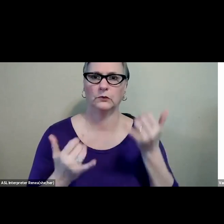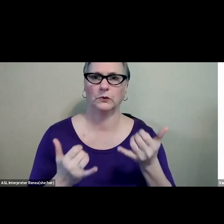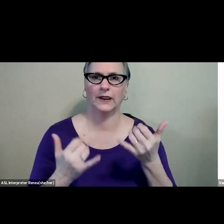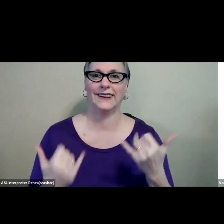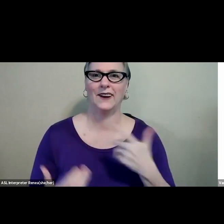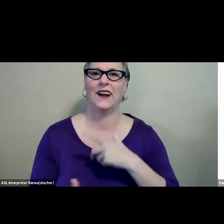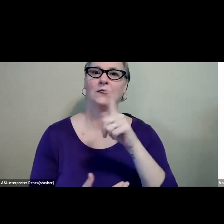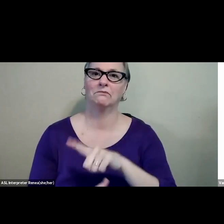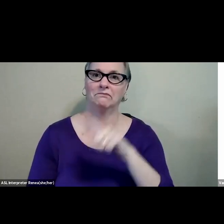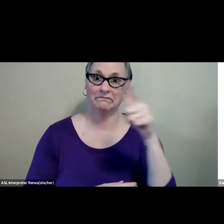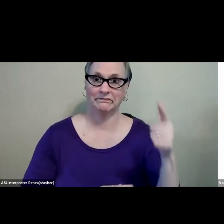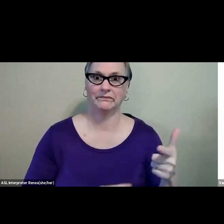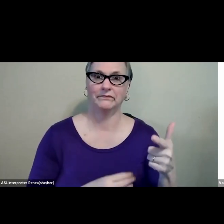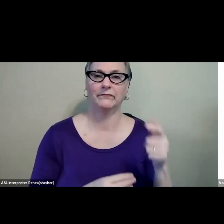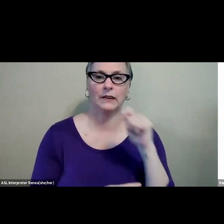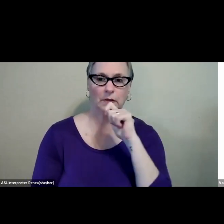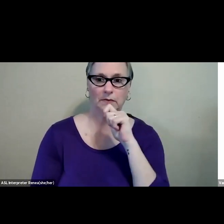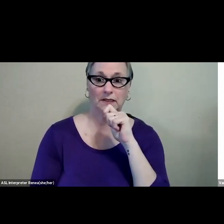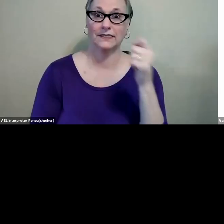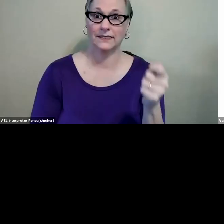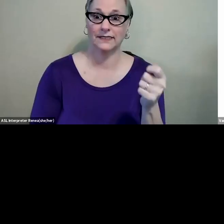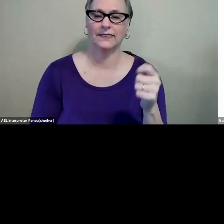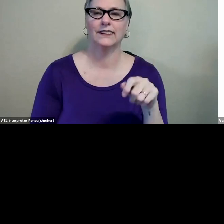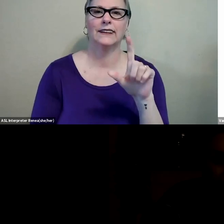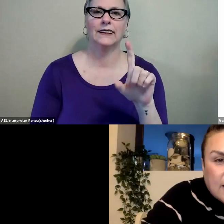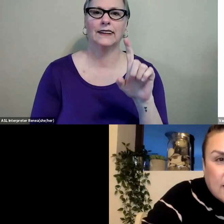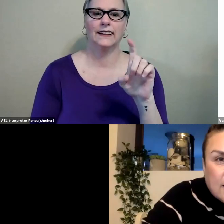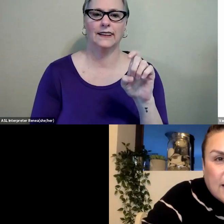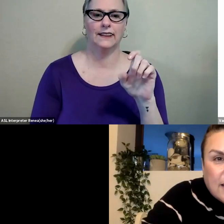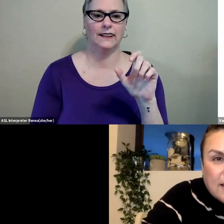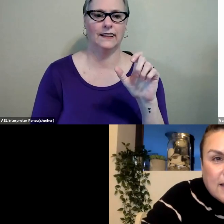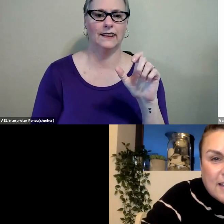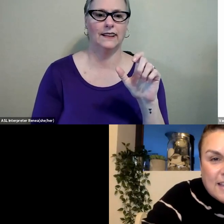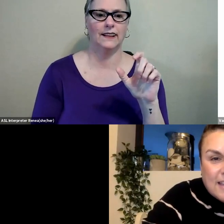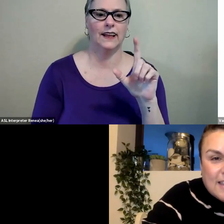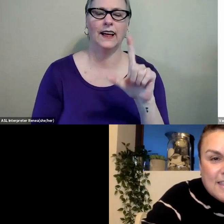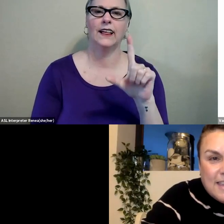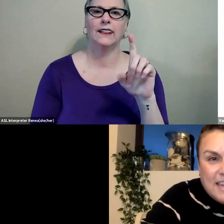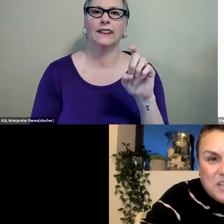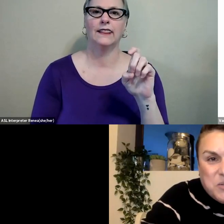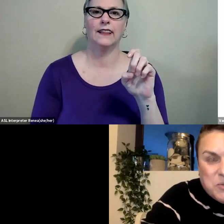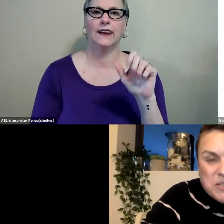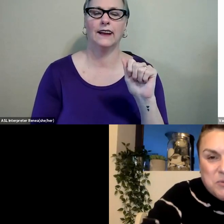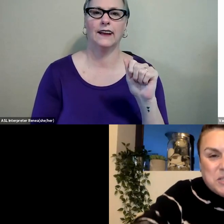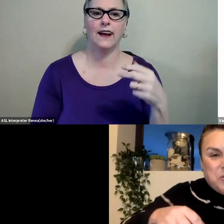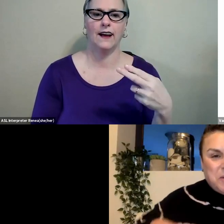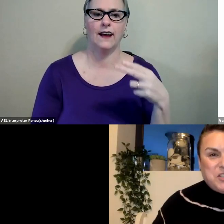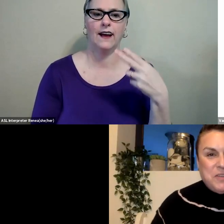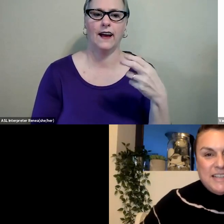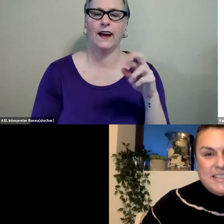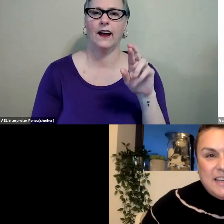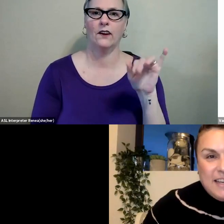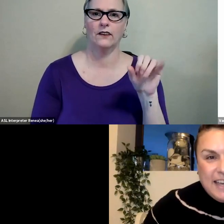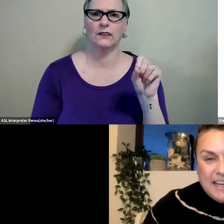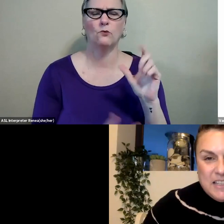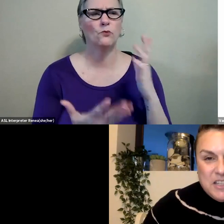over um the microphone to leah harris thank you so so much